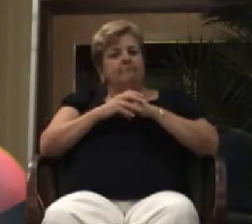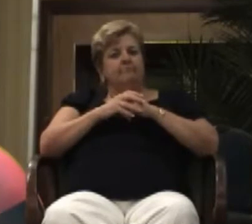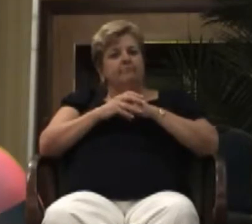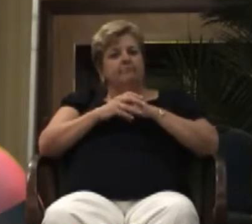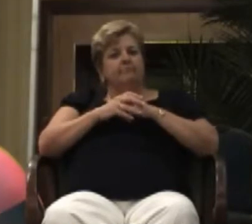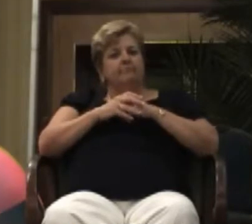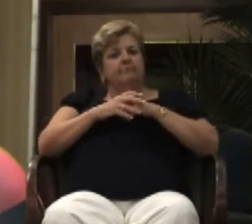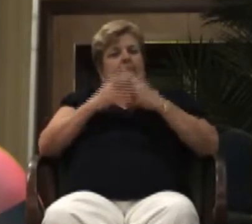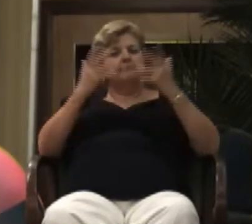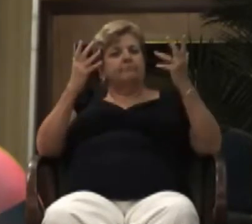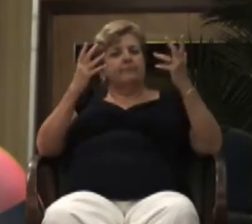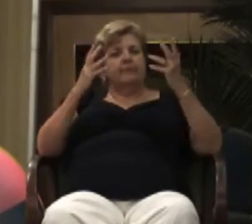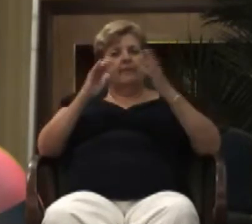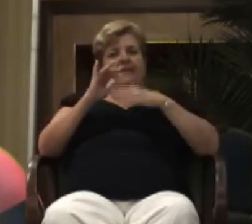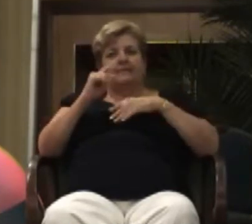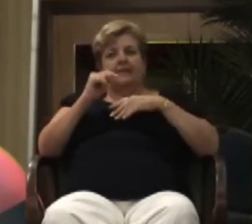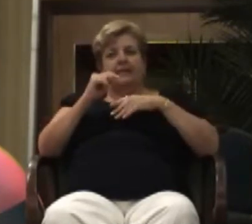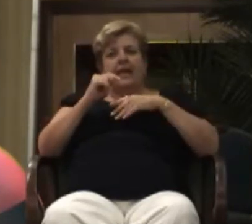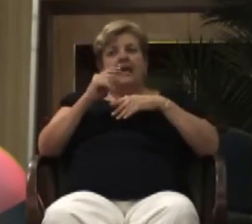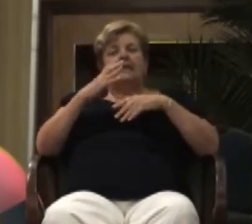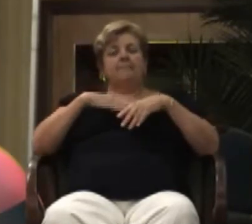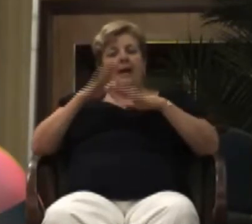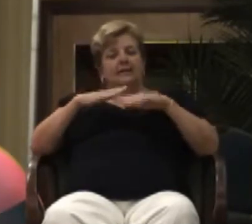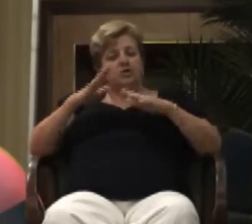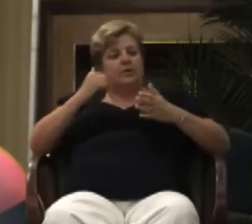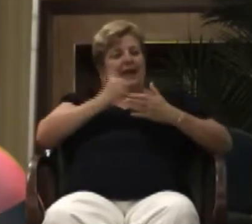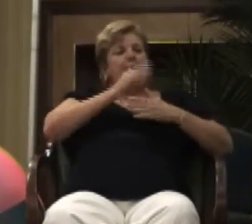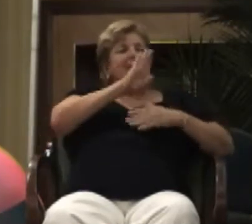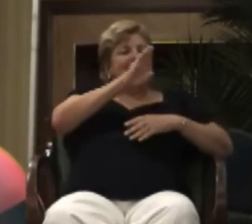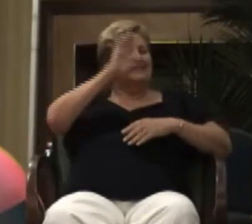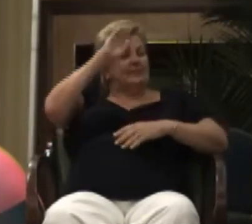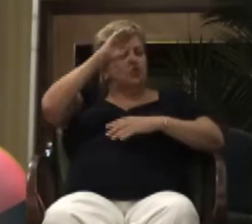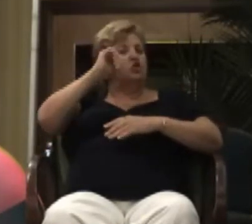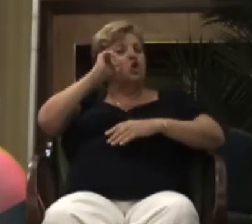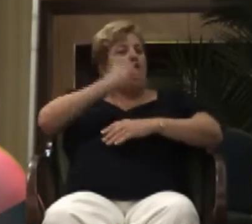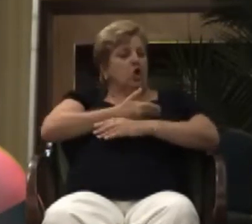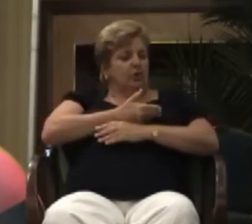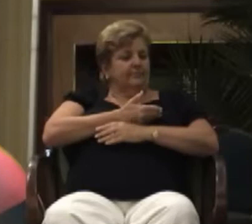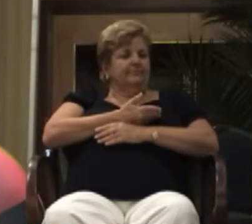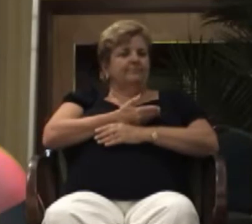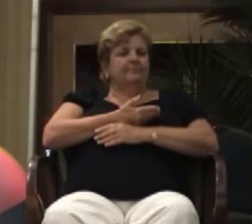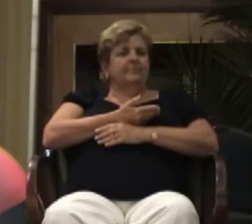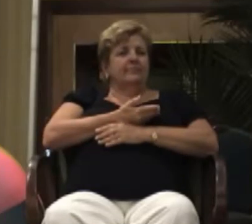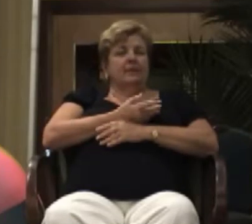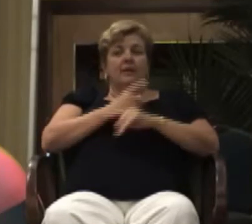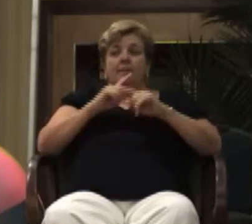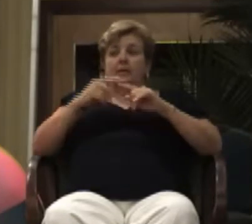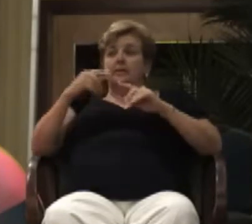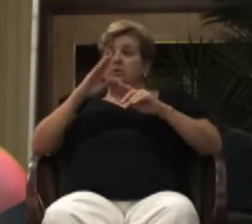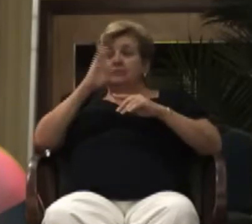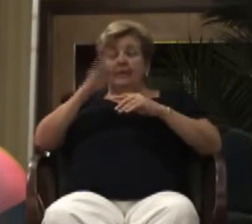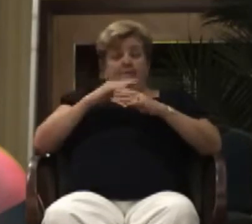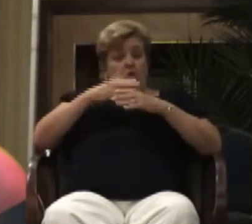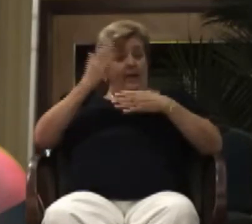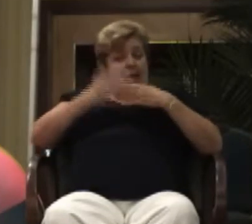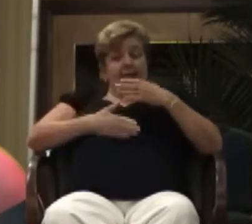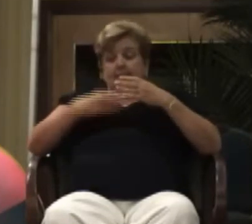daughter. And it's just, just a never-ending thing. I have another grandson,